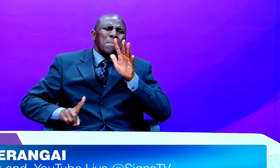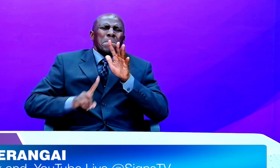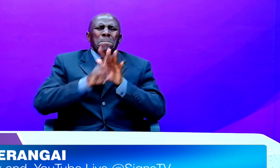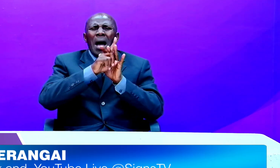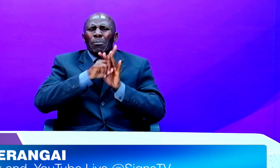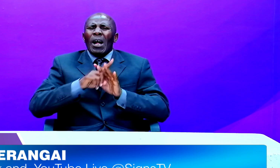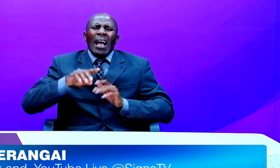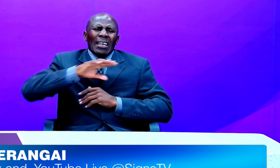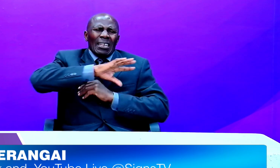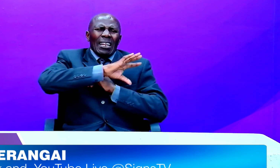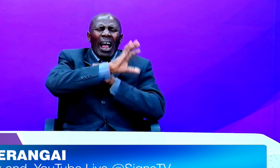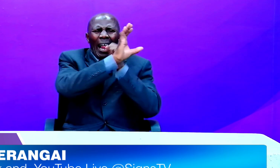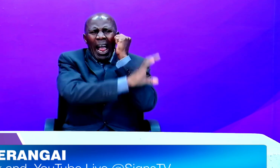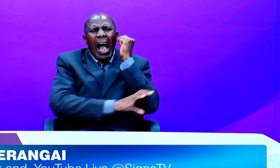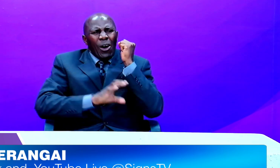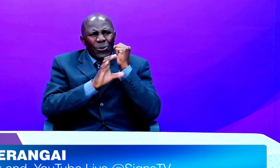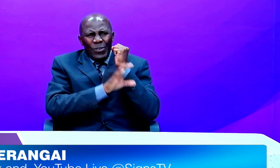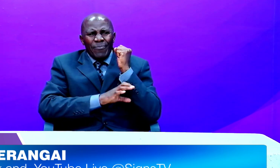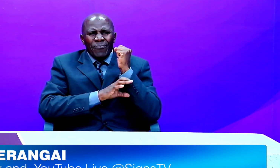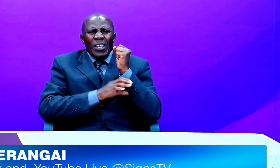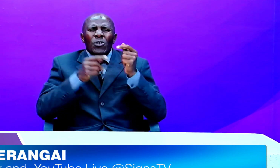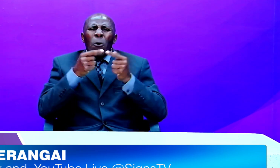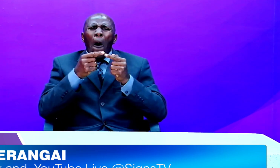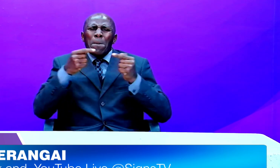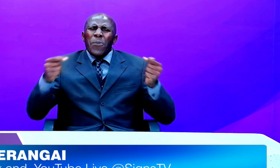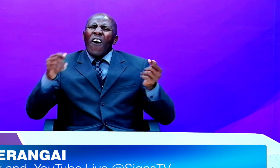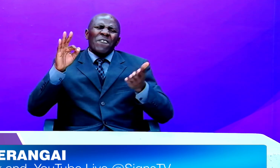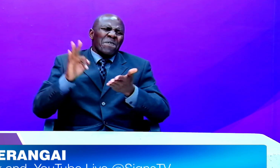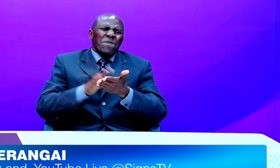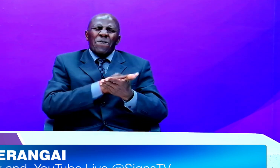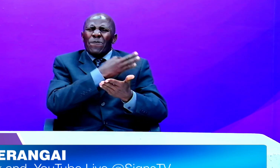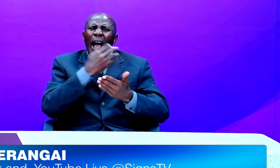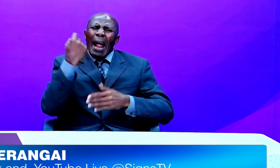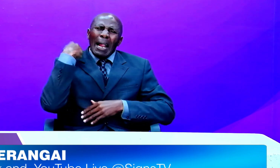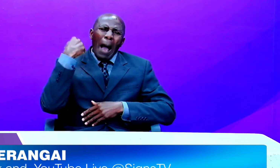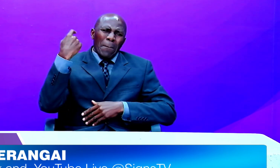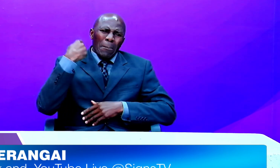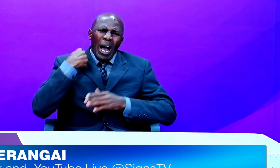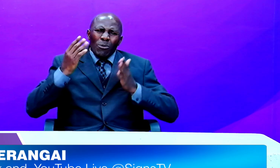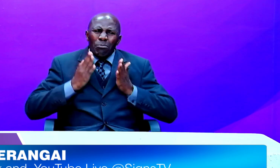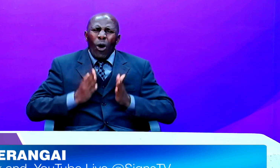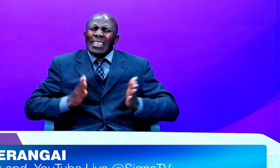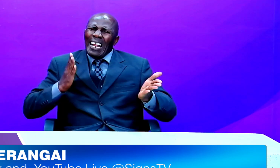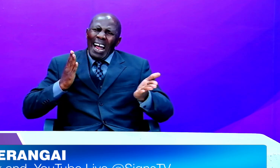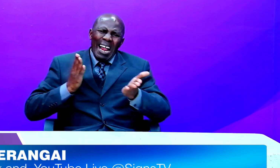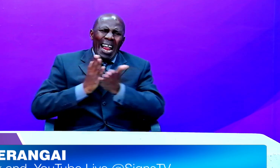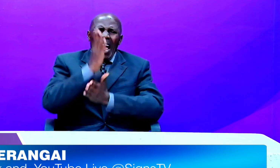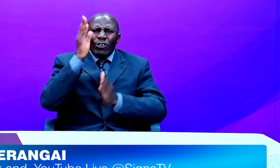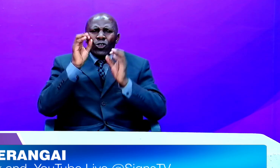surge of extrajudicial killings and enforced disappearances across the country.